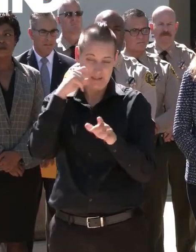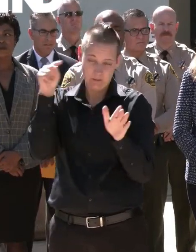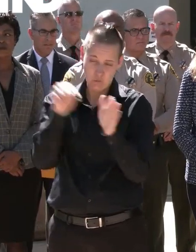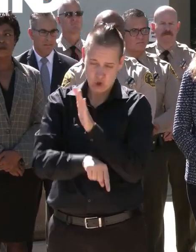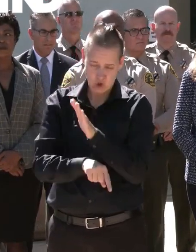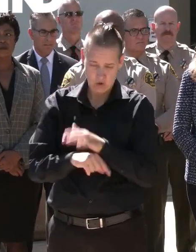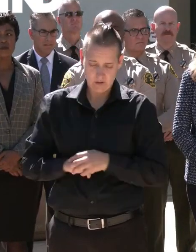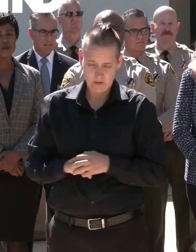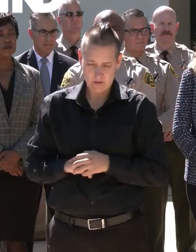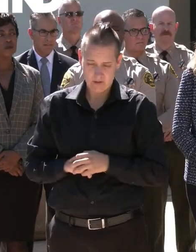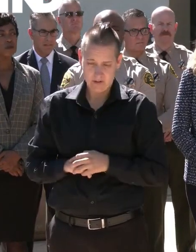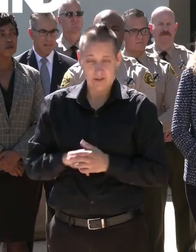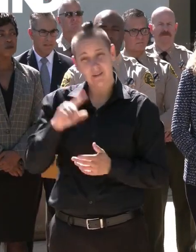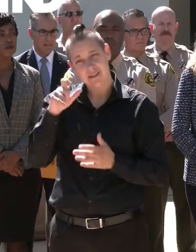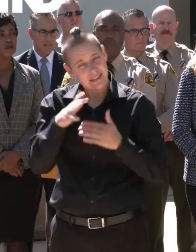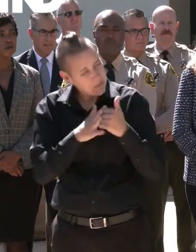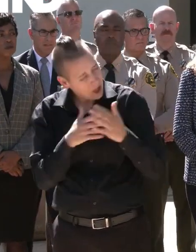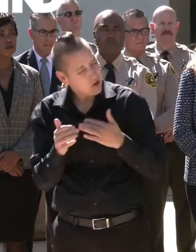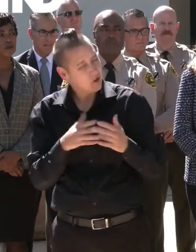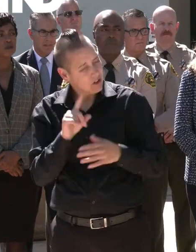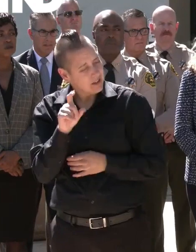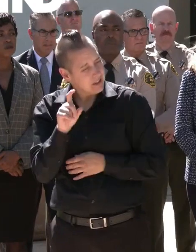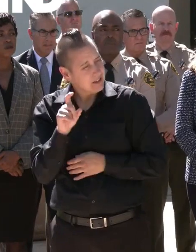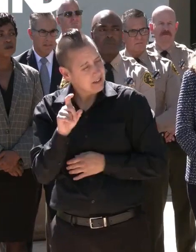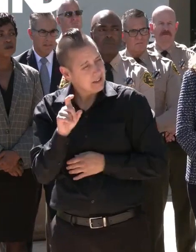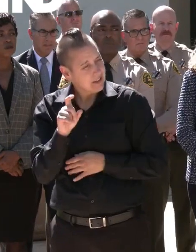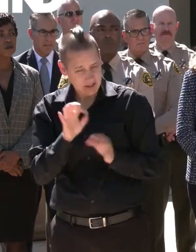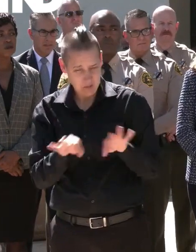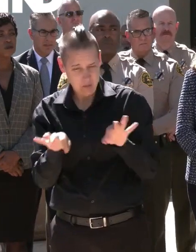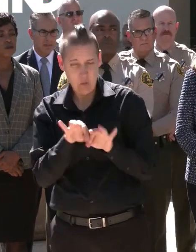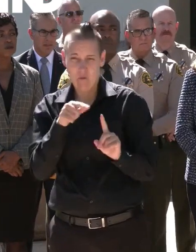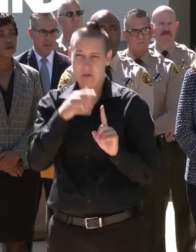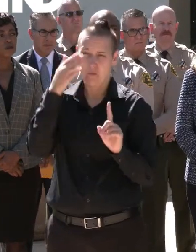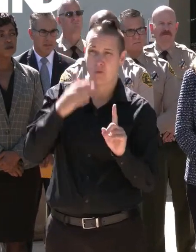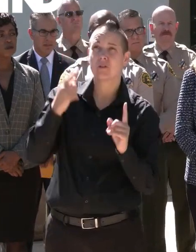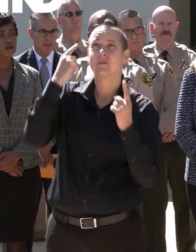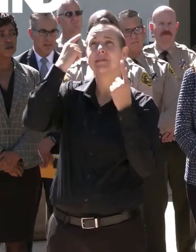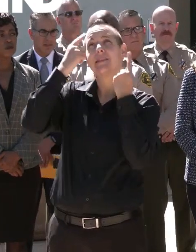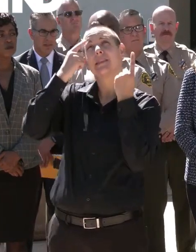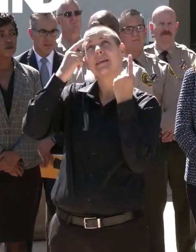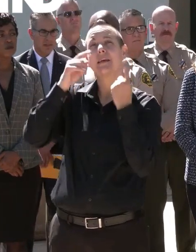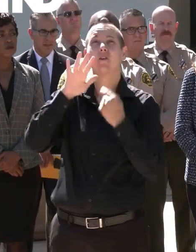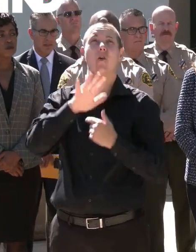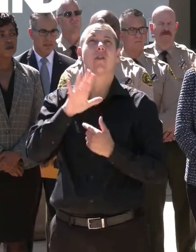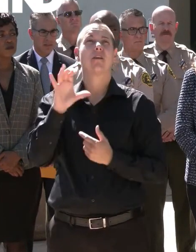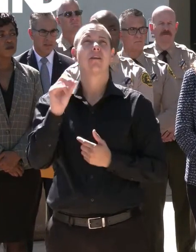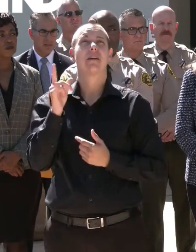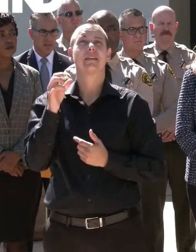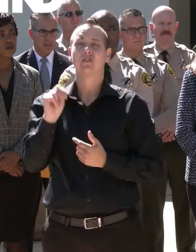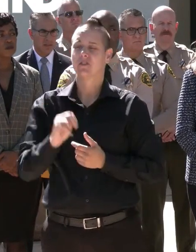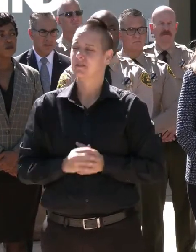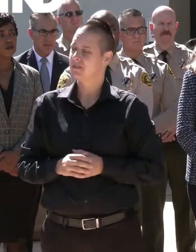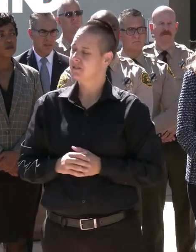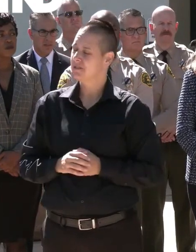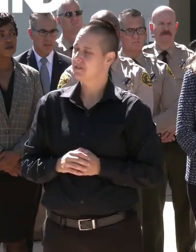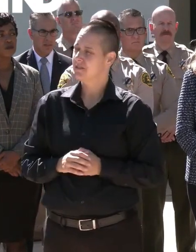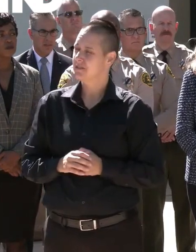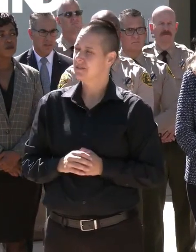murdered, does it matter what the person was thinking or their condition?